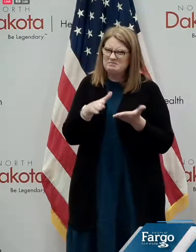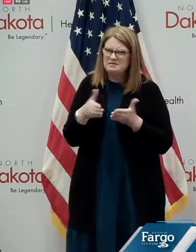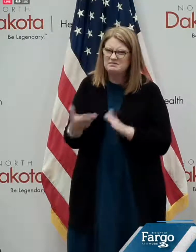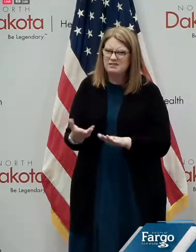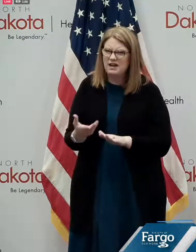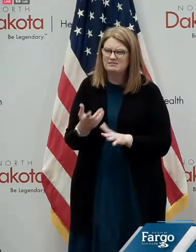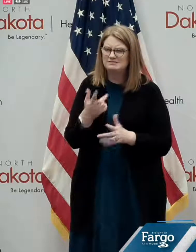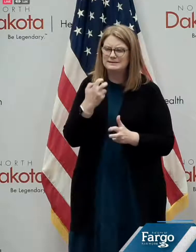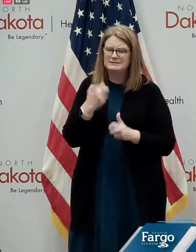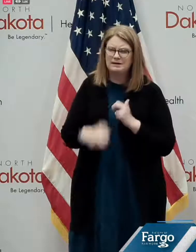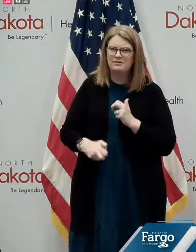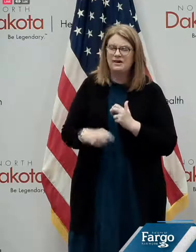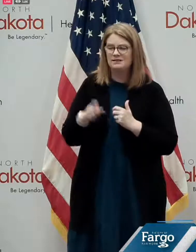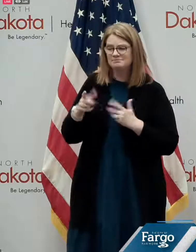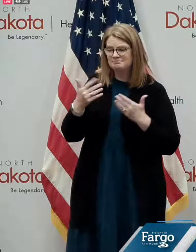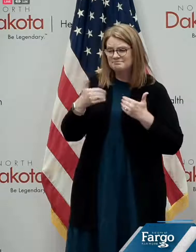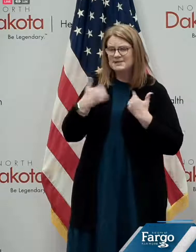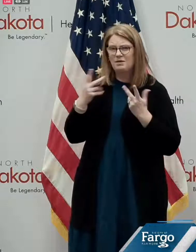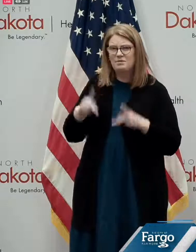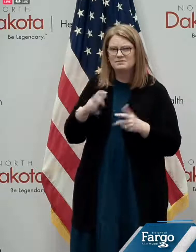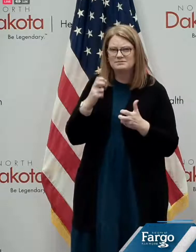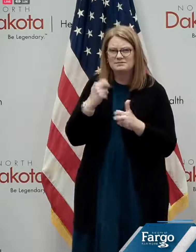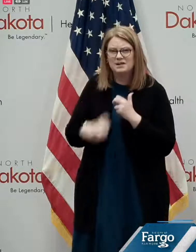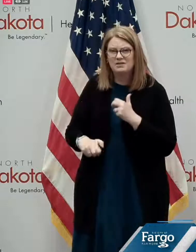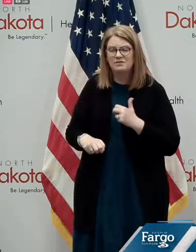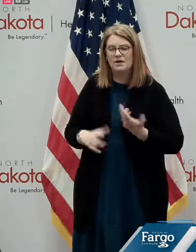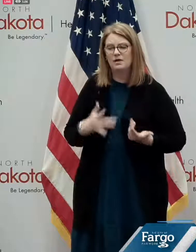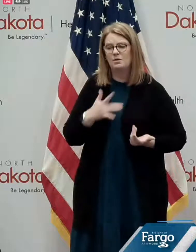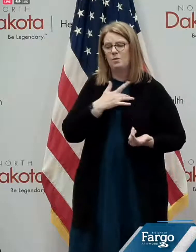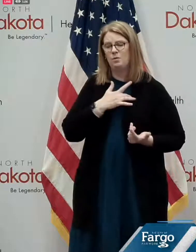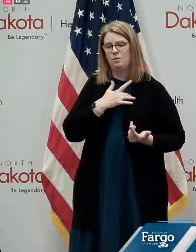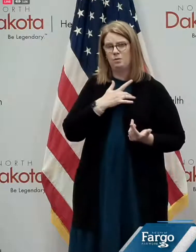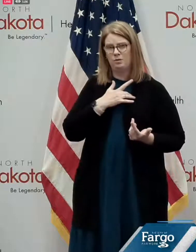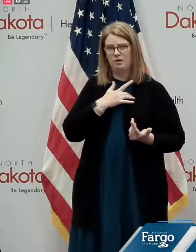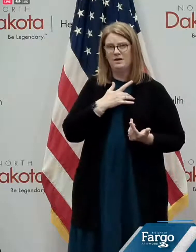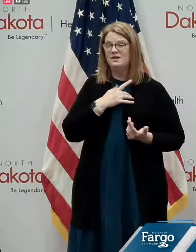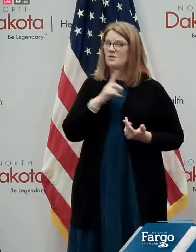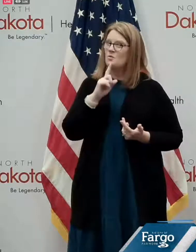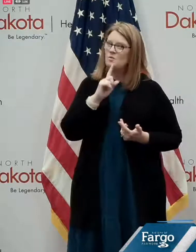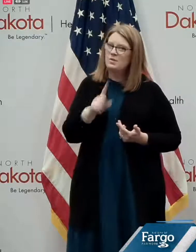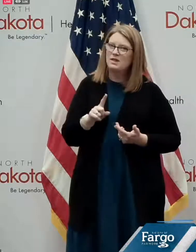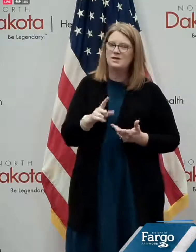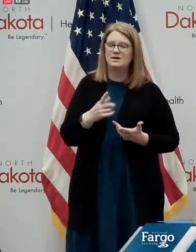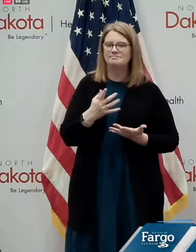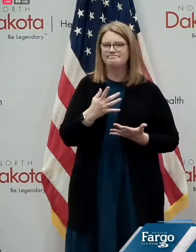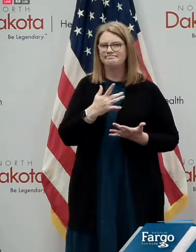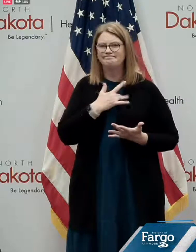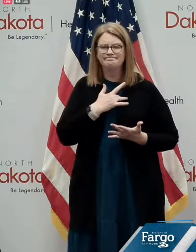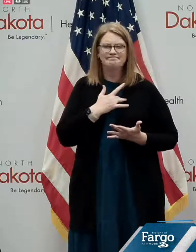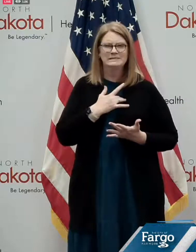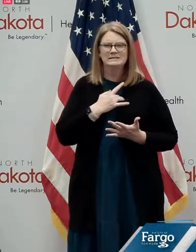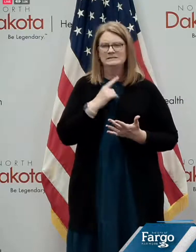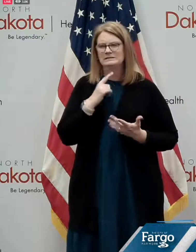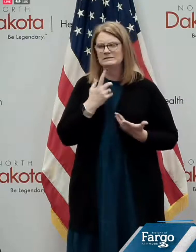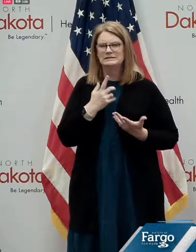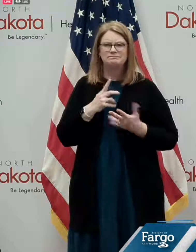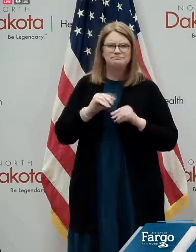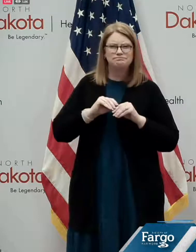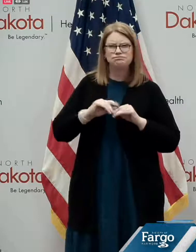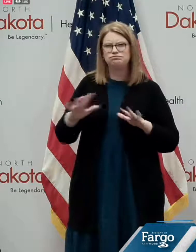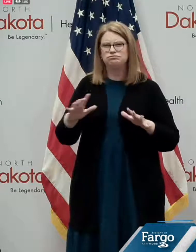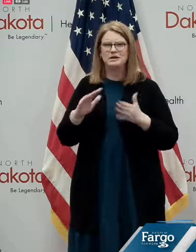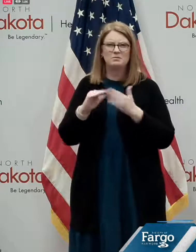young. And we know that these can have profound effects on families and friends and relatives, and they ripple through communities. So again,